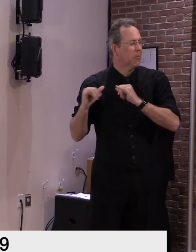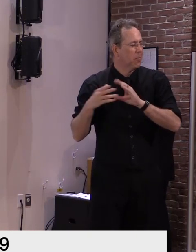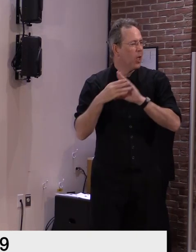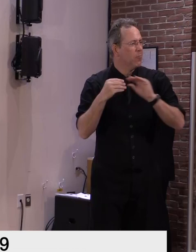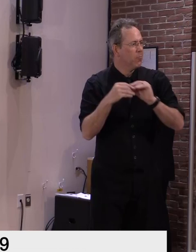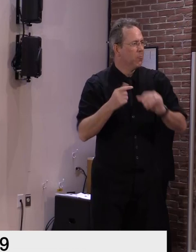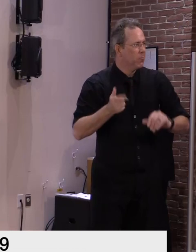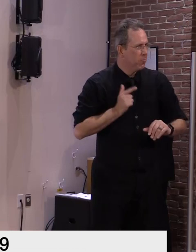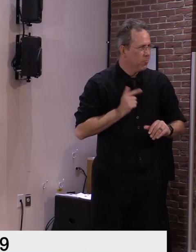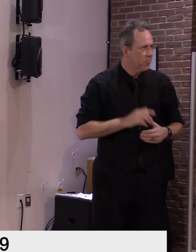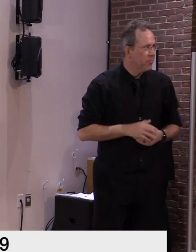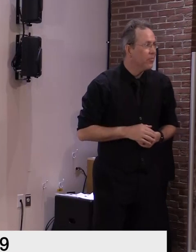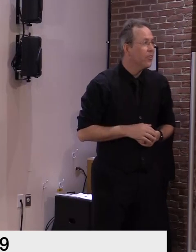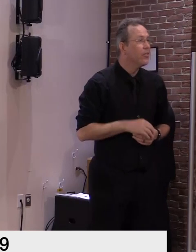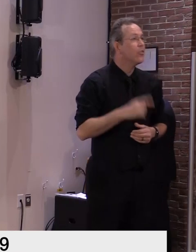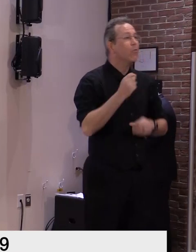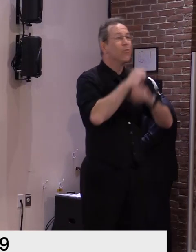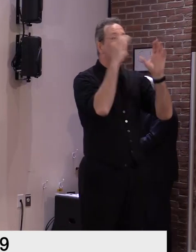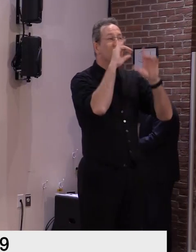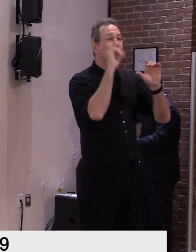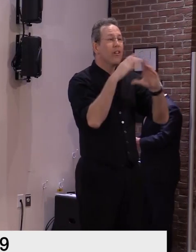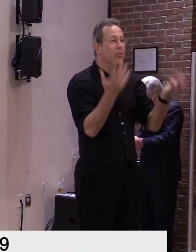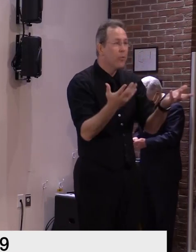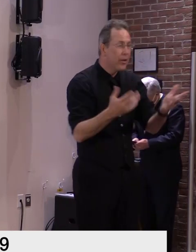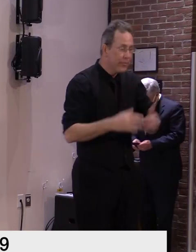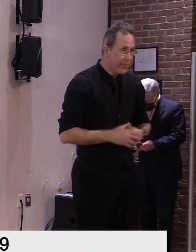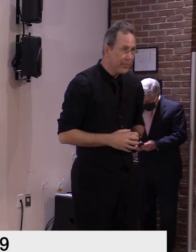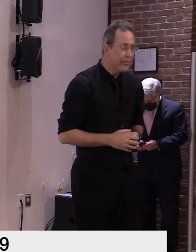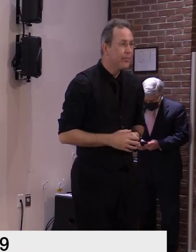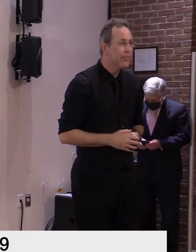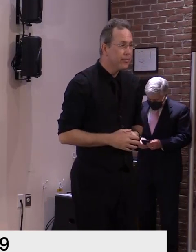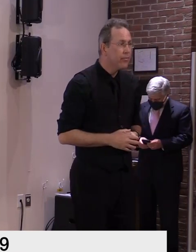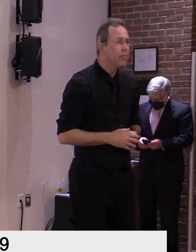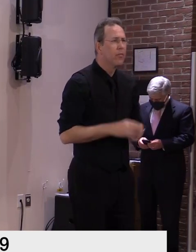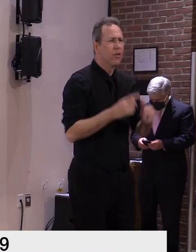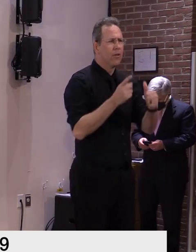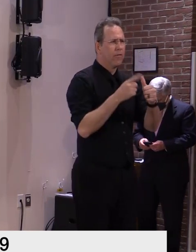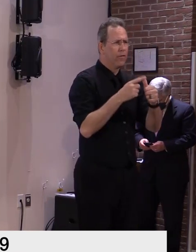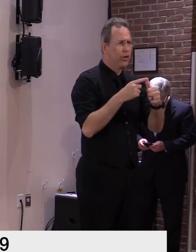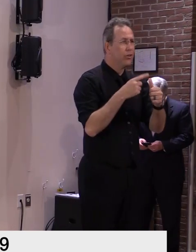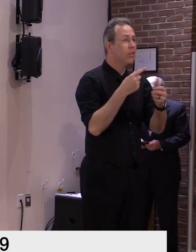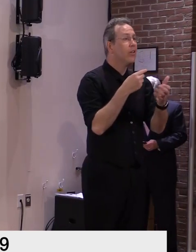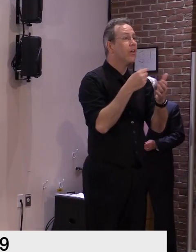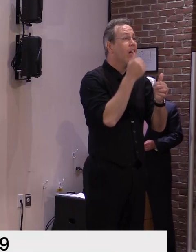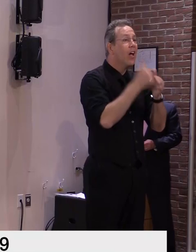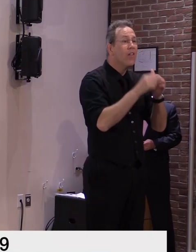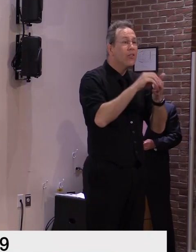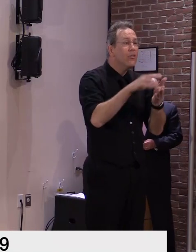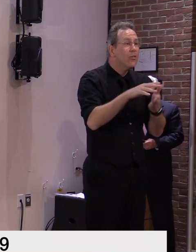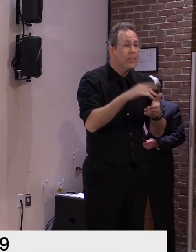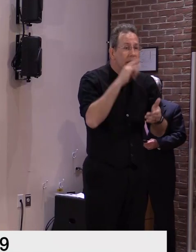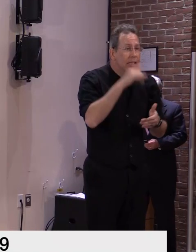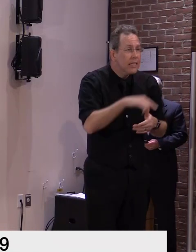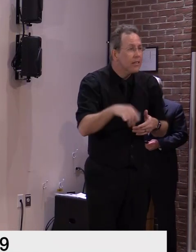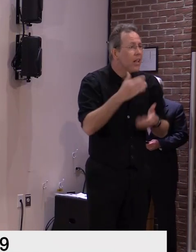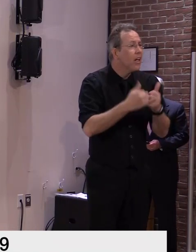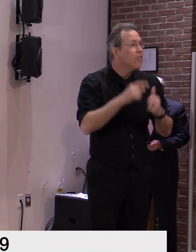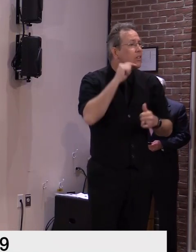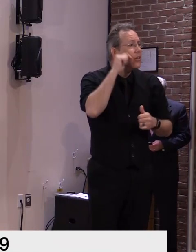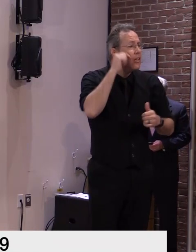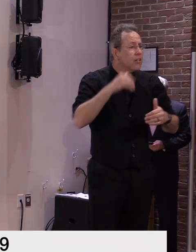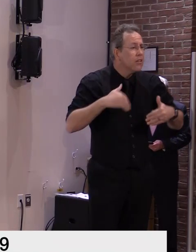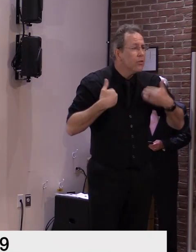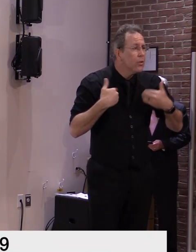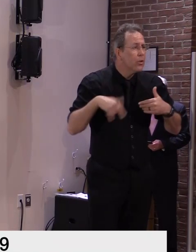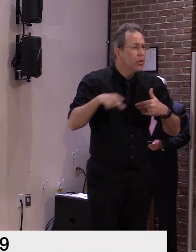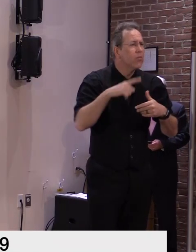students? First, as you've already heard, we want every child and every adolescent to have access to something fun and engaging this